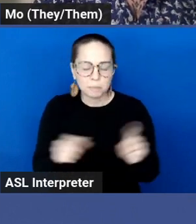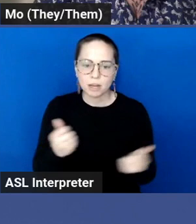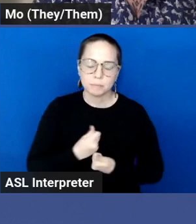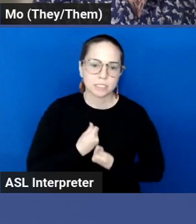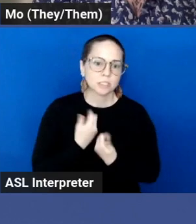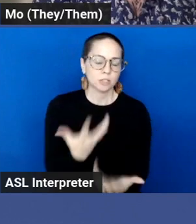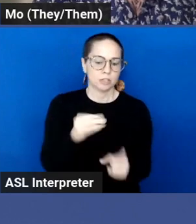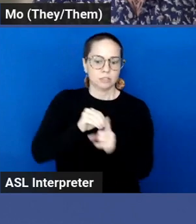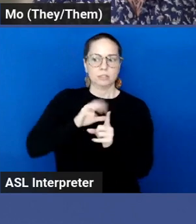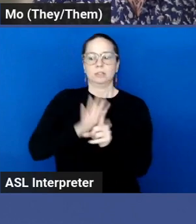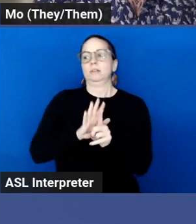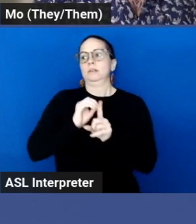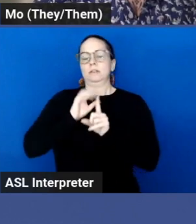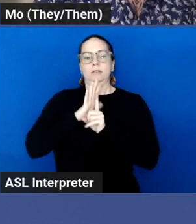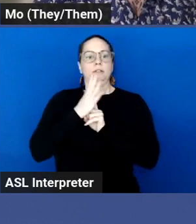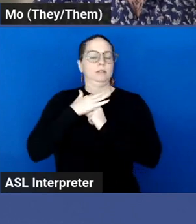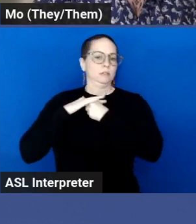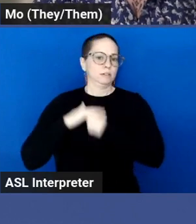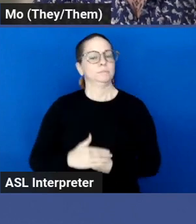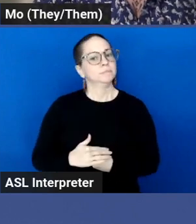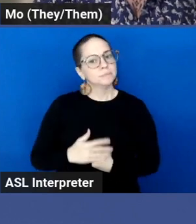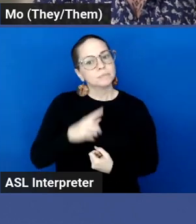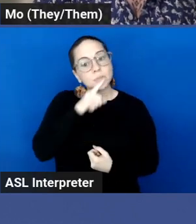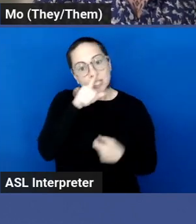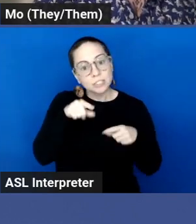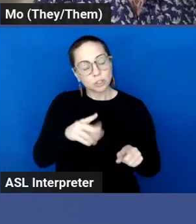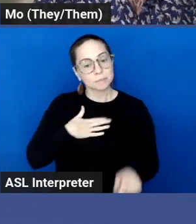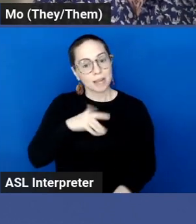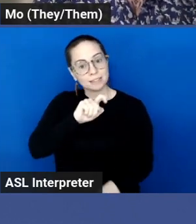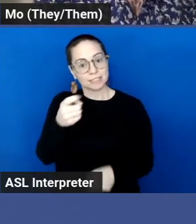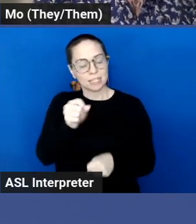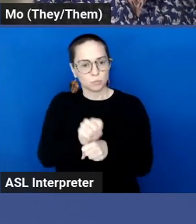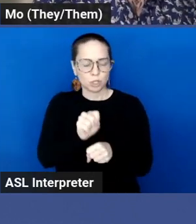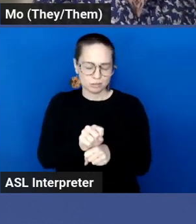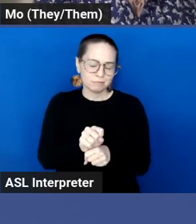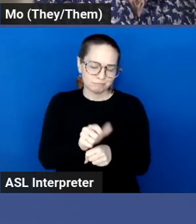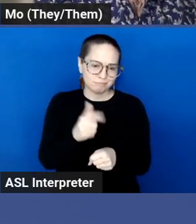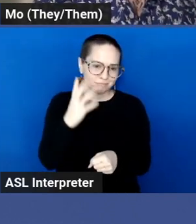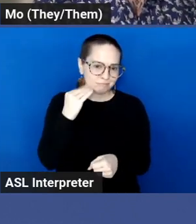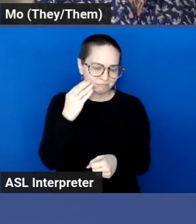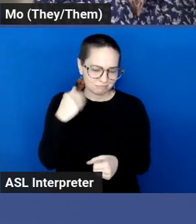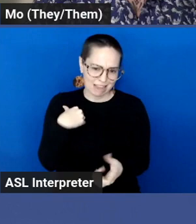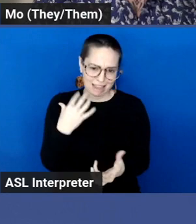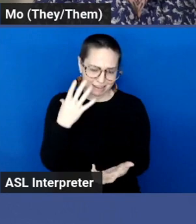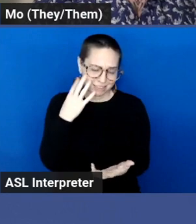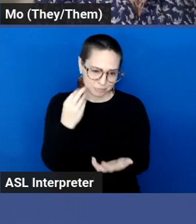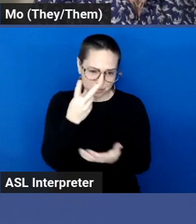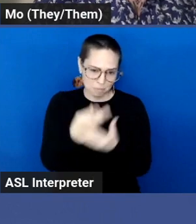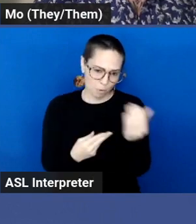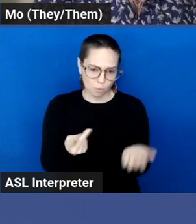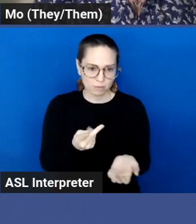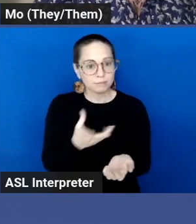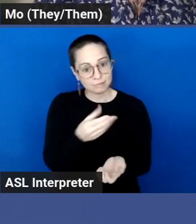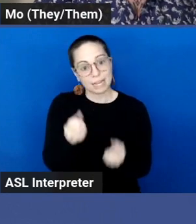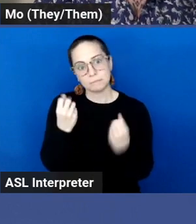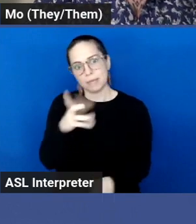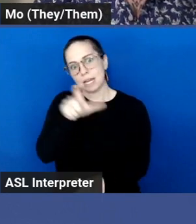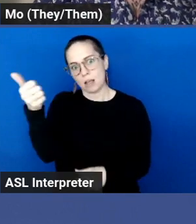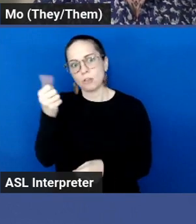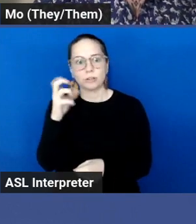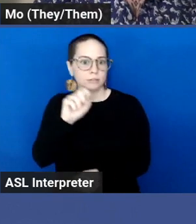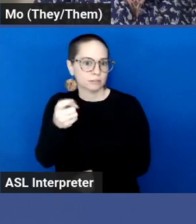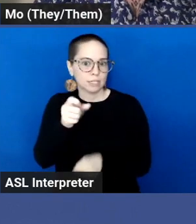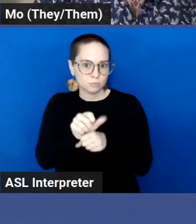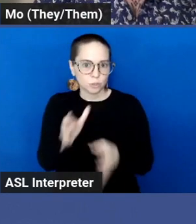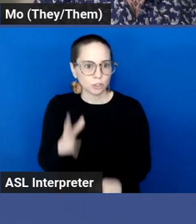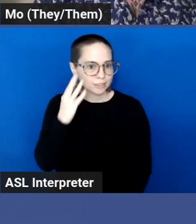to. I find that in my sex work journey, I have experienced both of these, and that many other sex workers have as well.